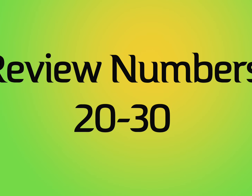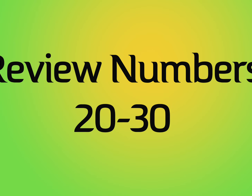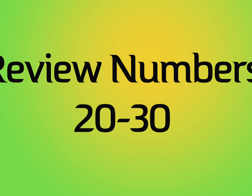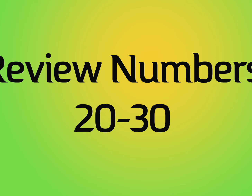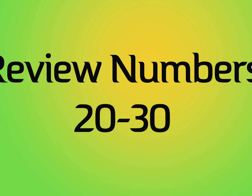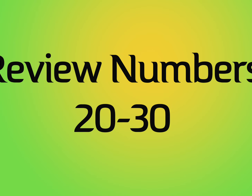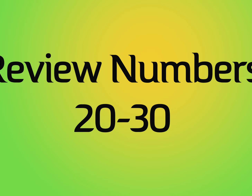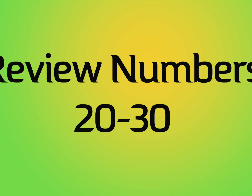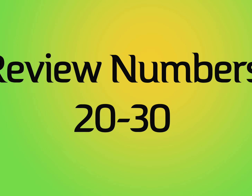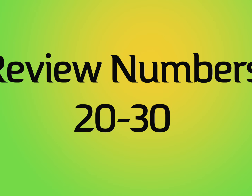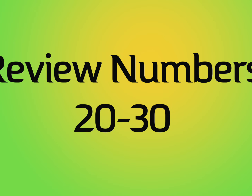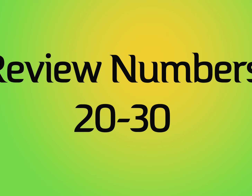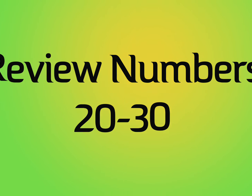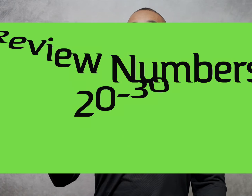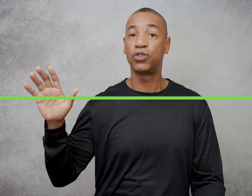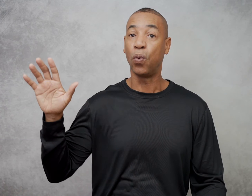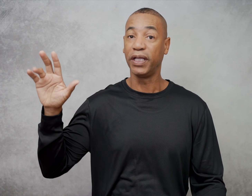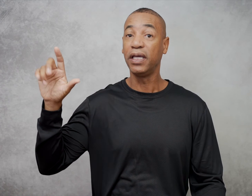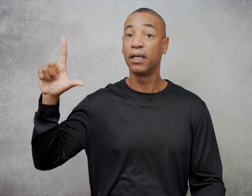slower. Now, 20,